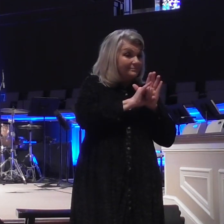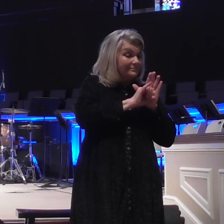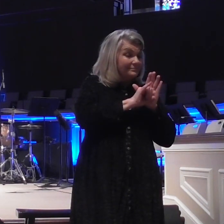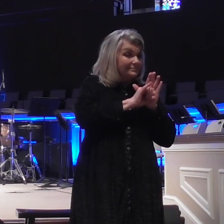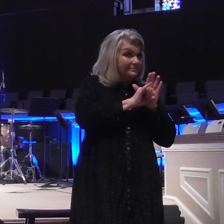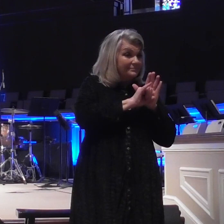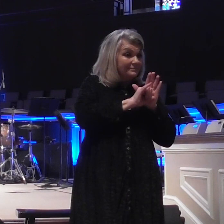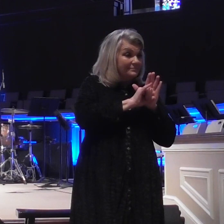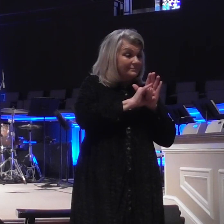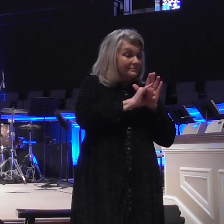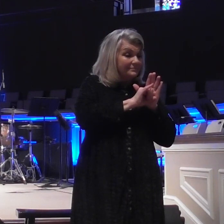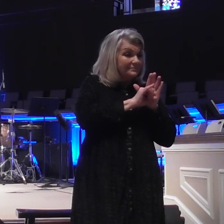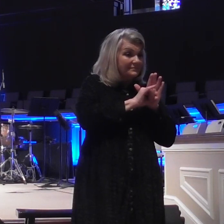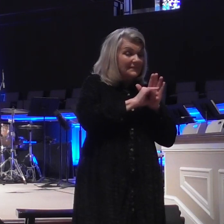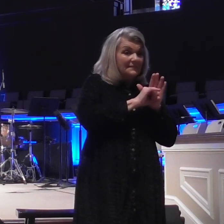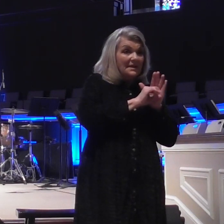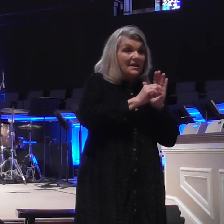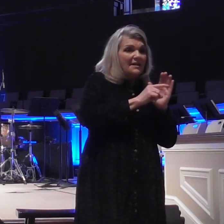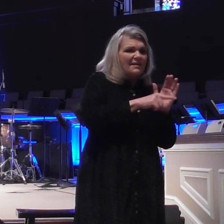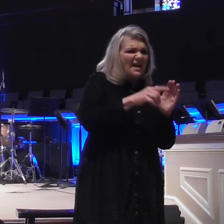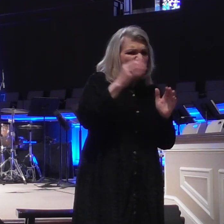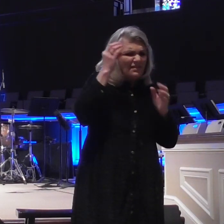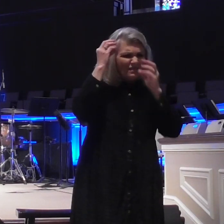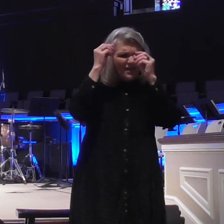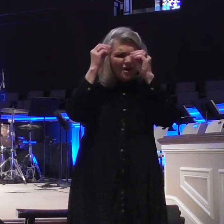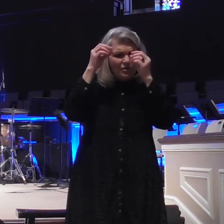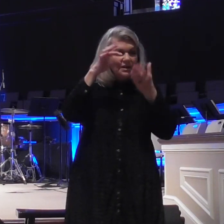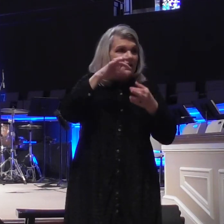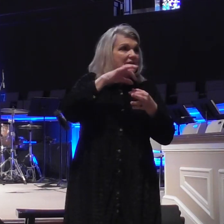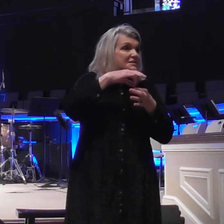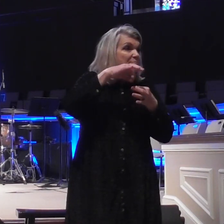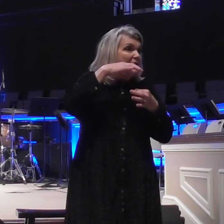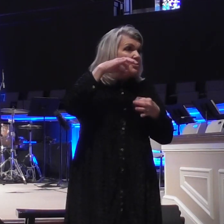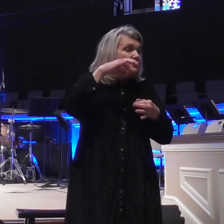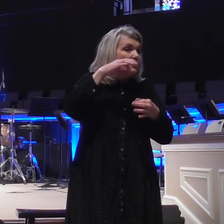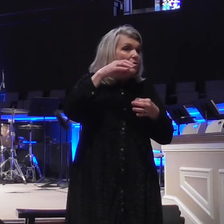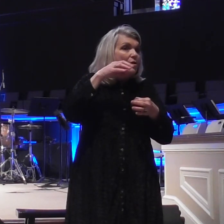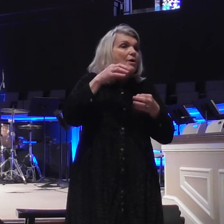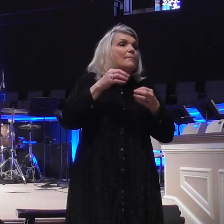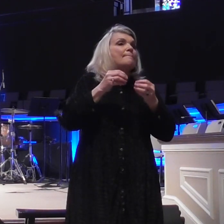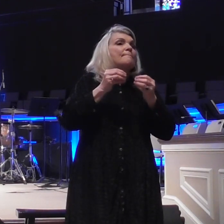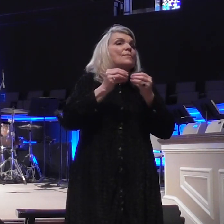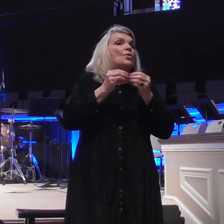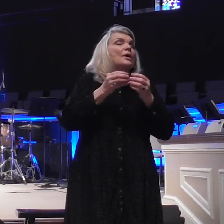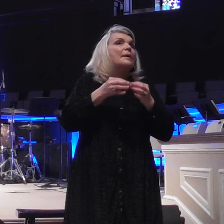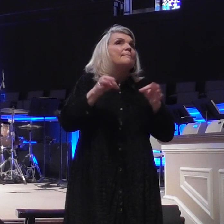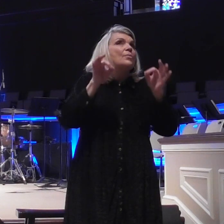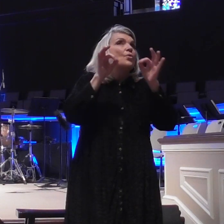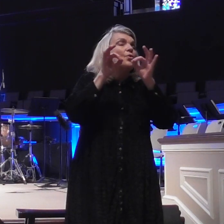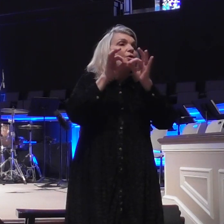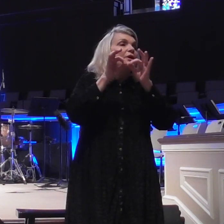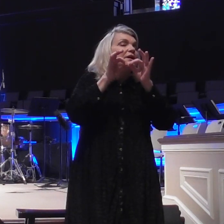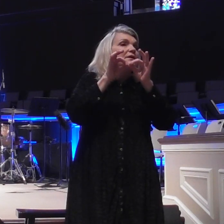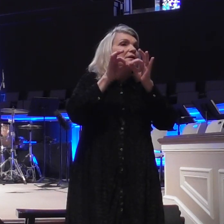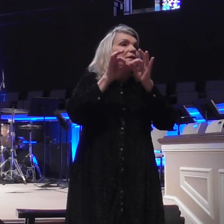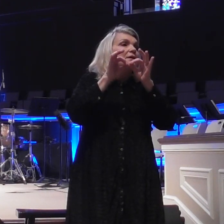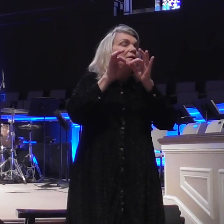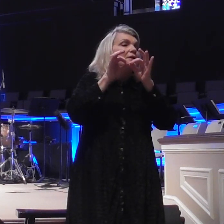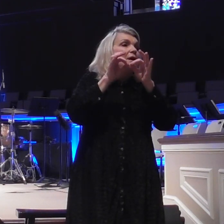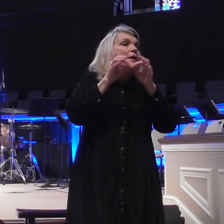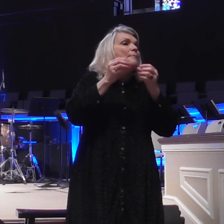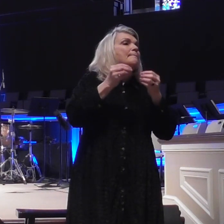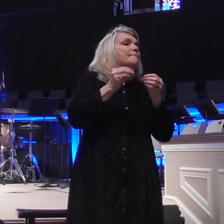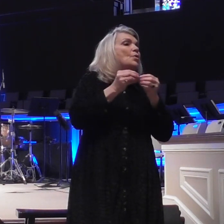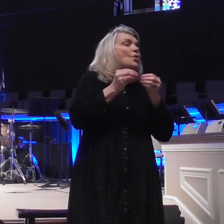thought that the spiritual was more important and more real than the physical, that